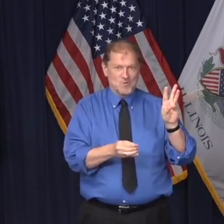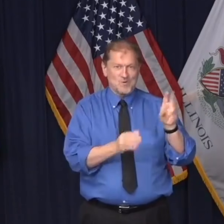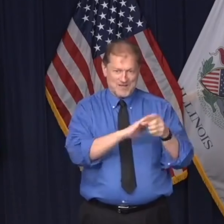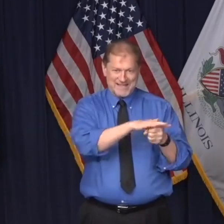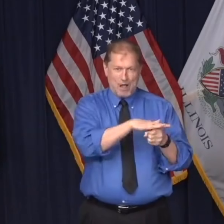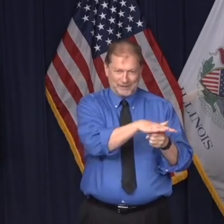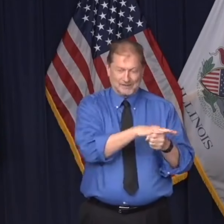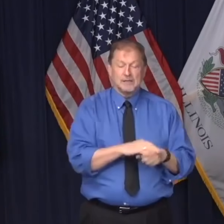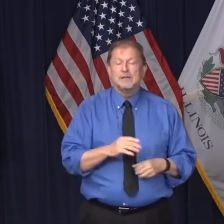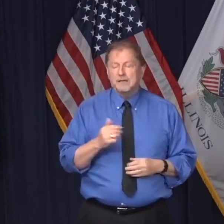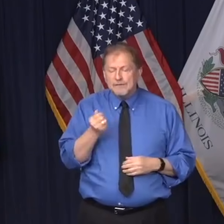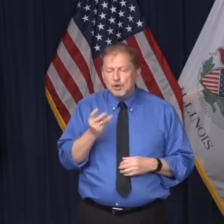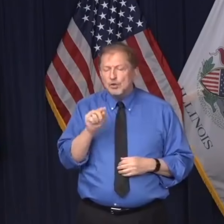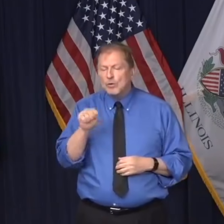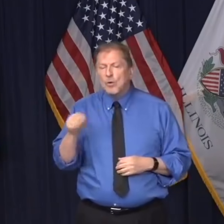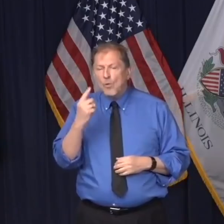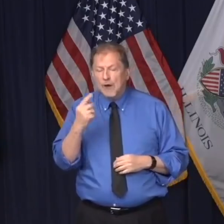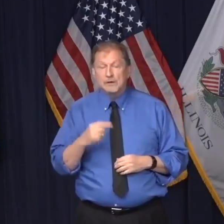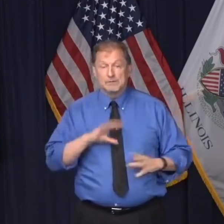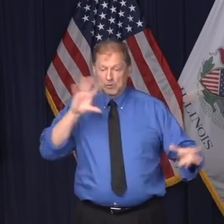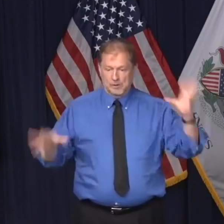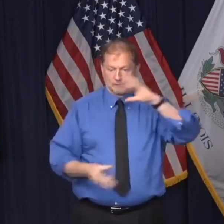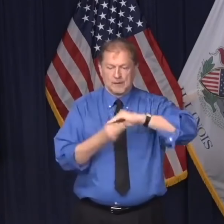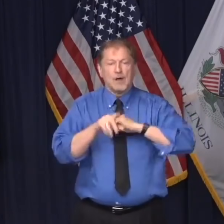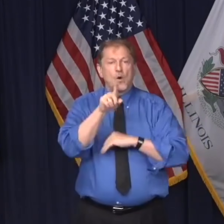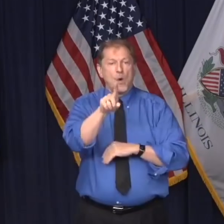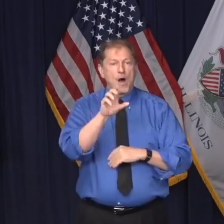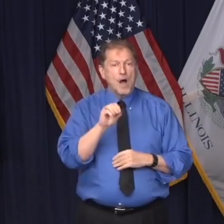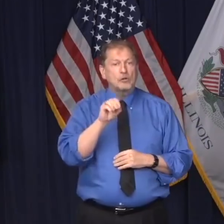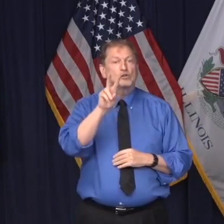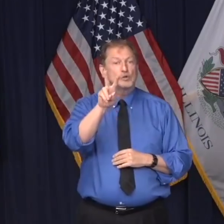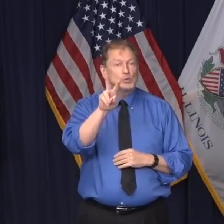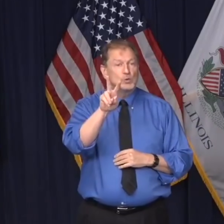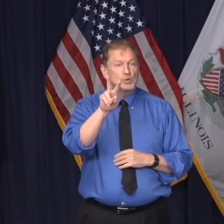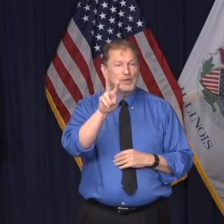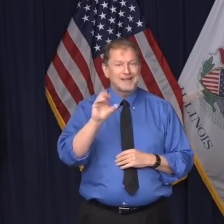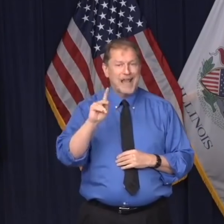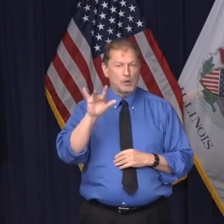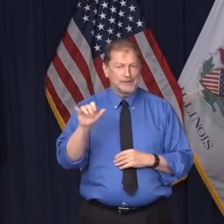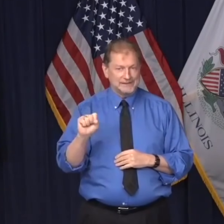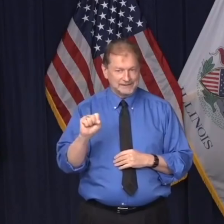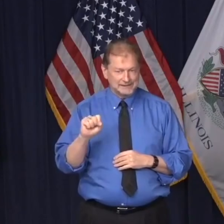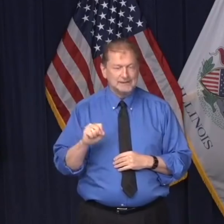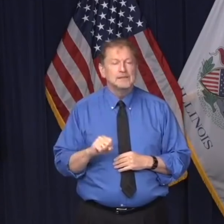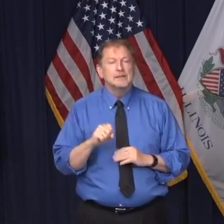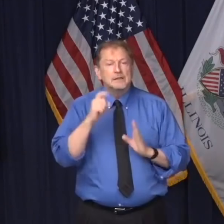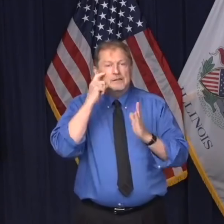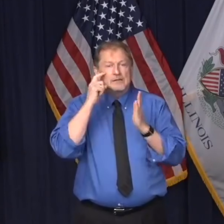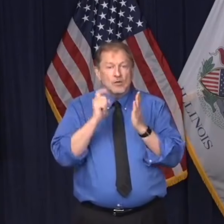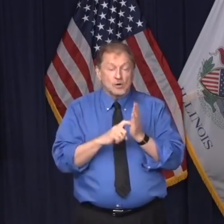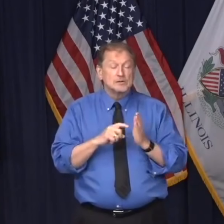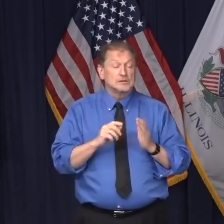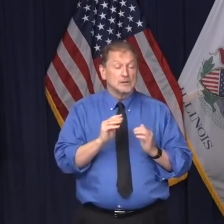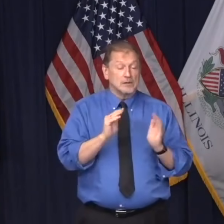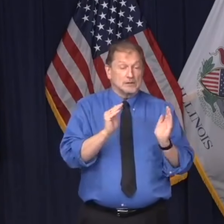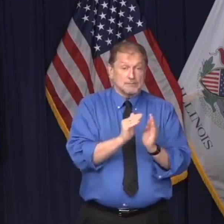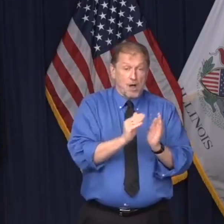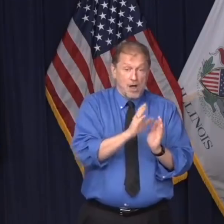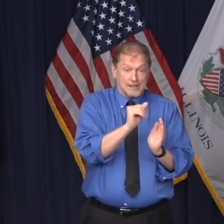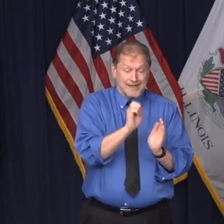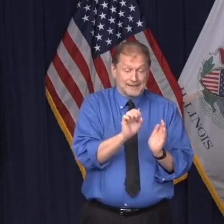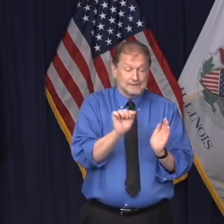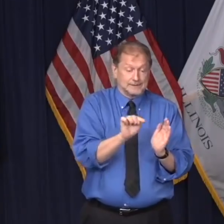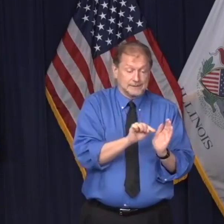you move up that list, and there are 102 counties, what you find, even in that bottom portion of fewer cases, is